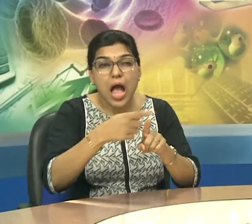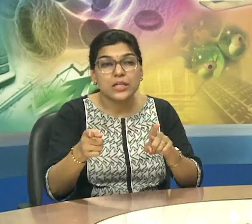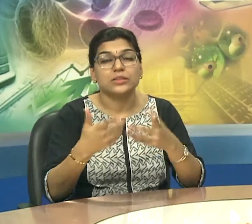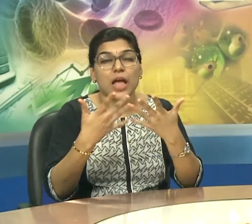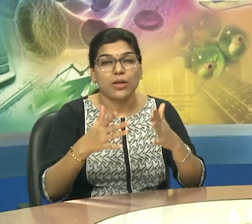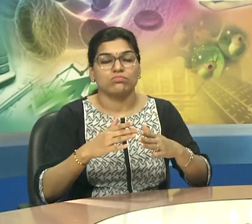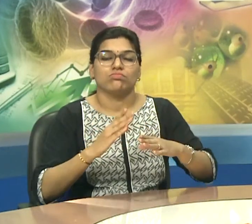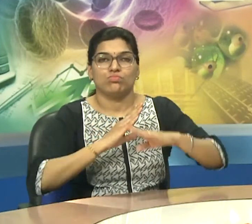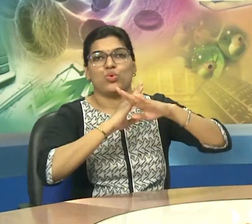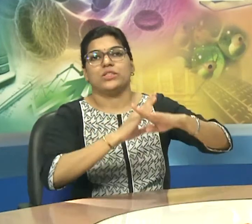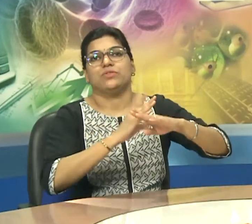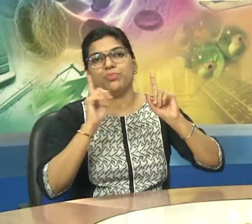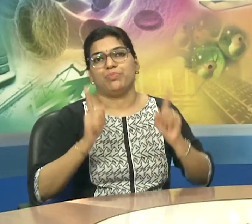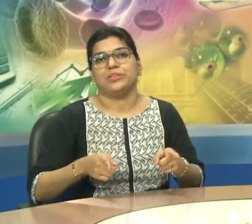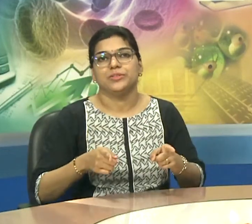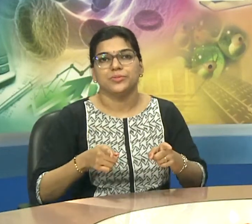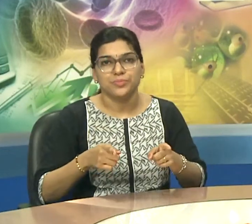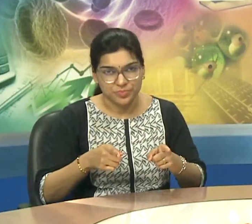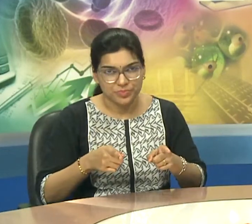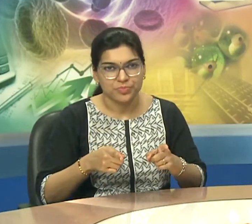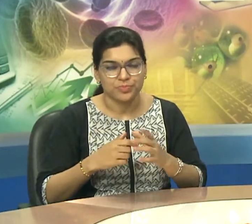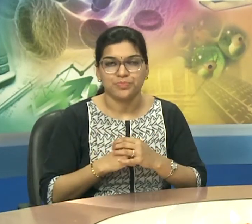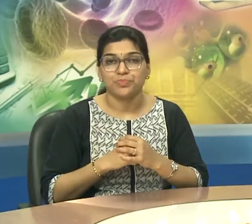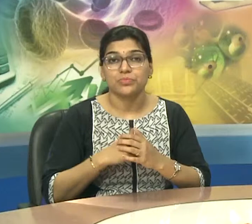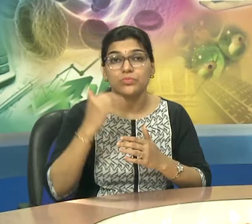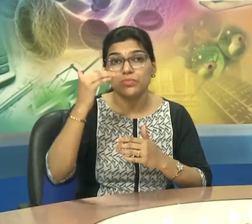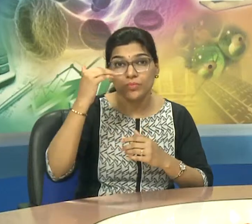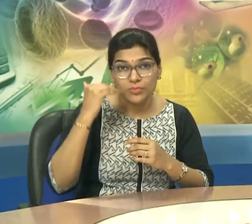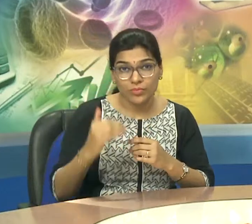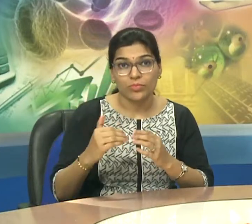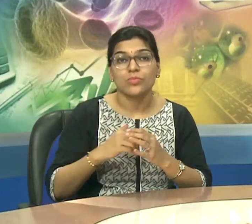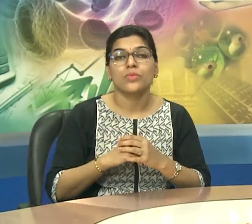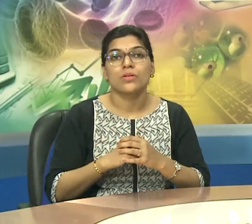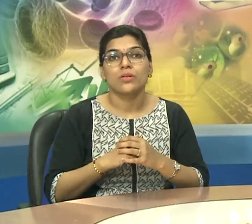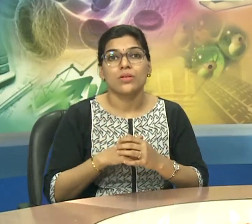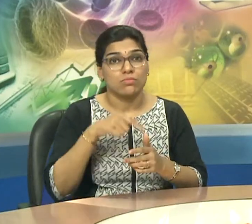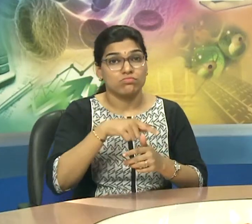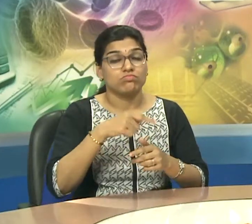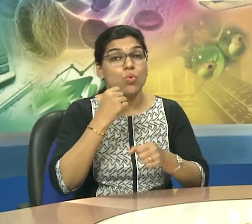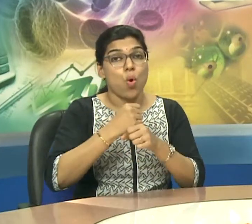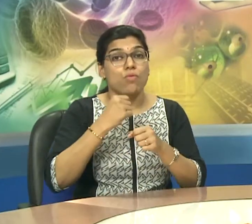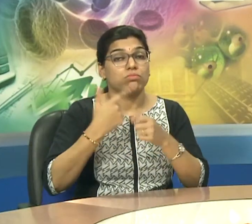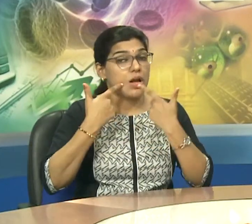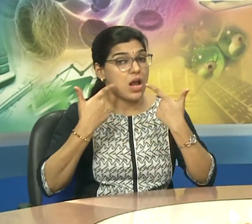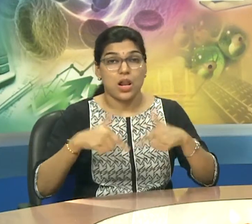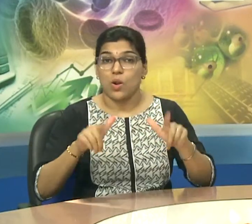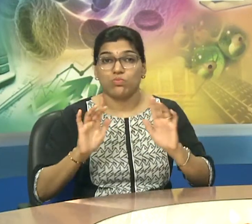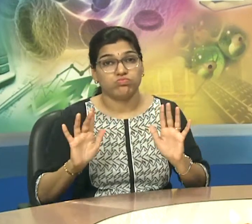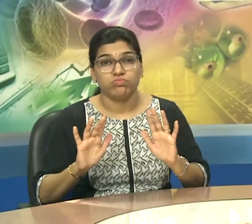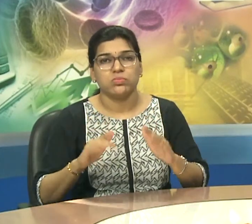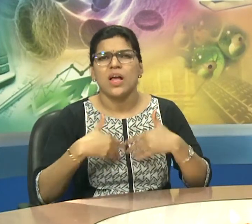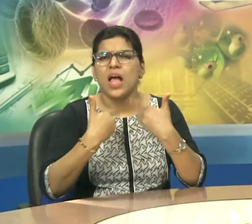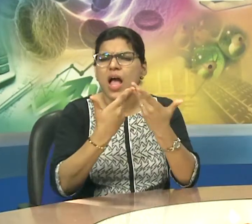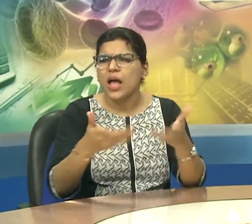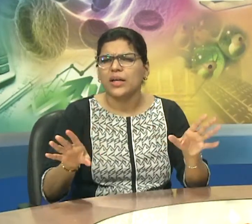This act is for the protection of the birds, and also it is